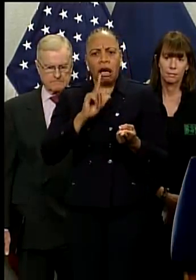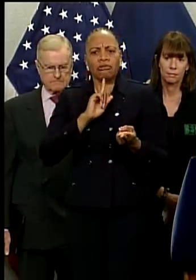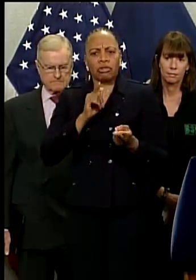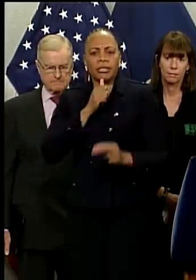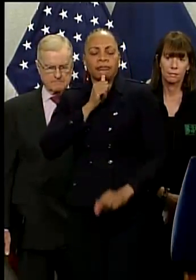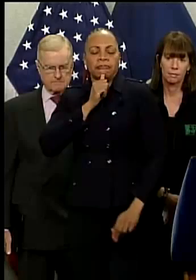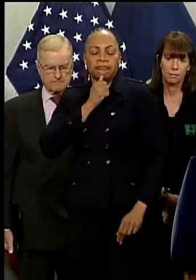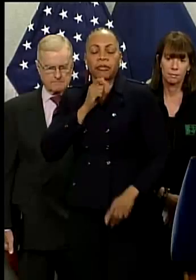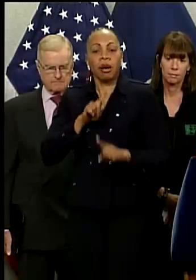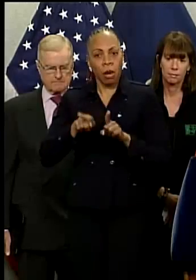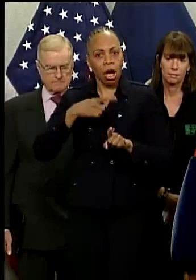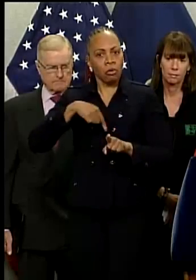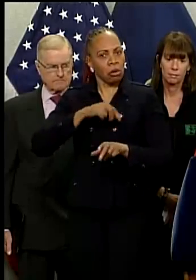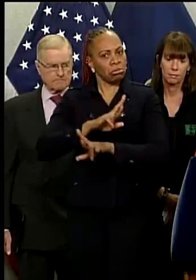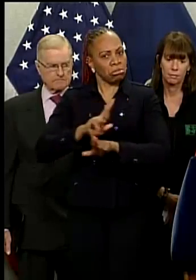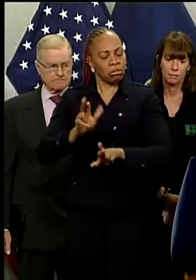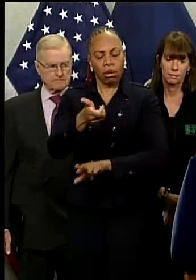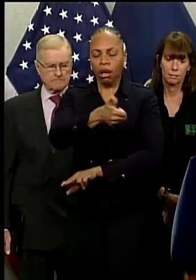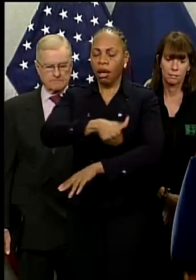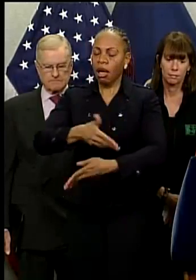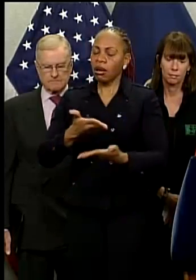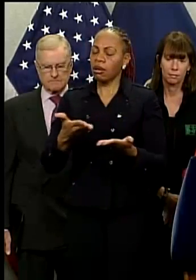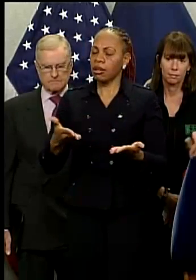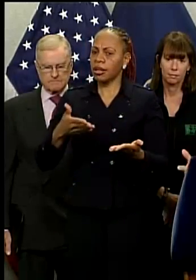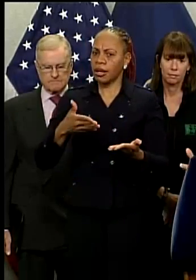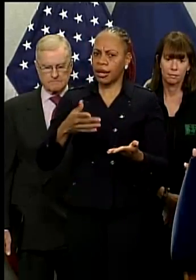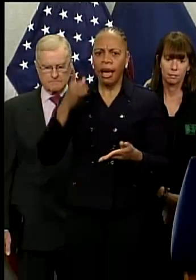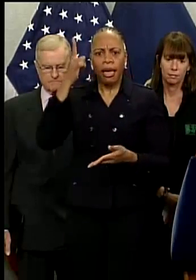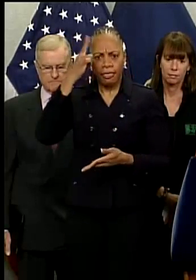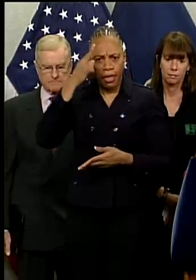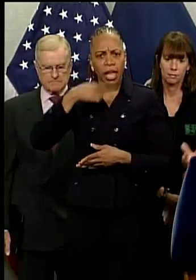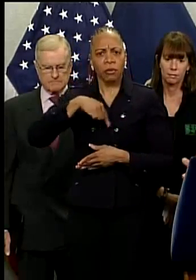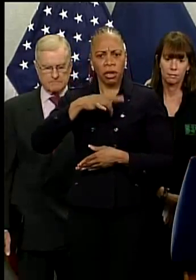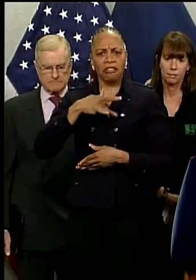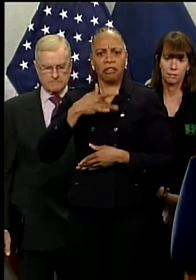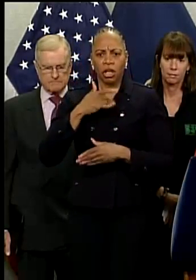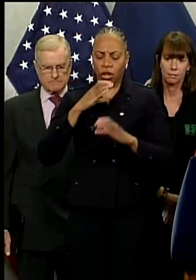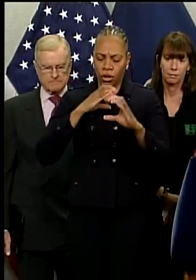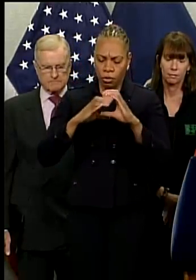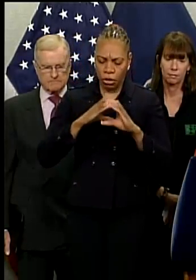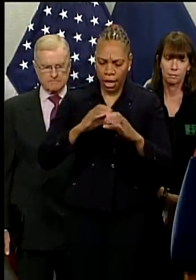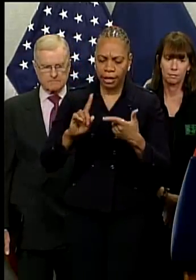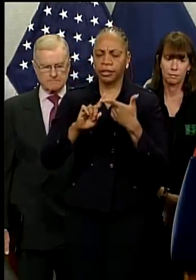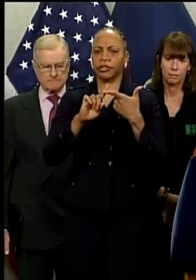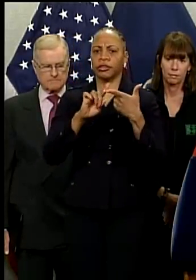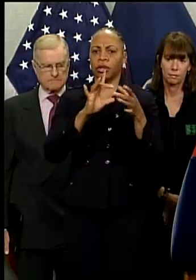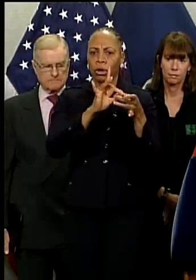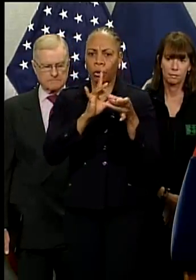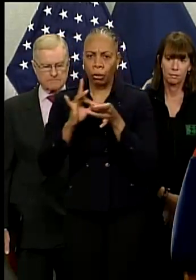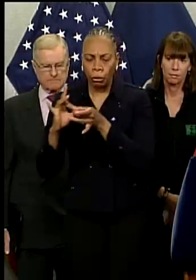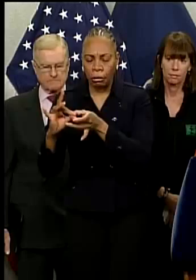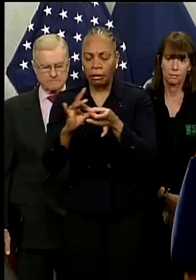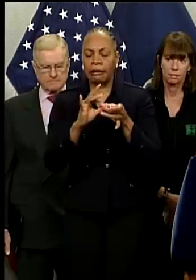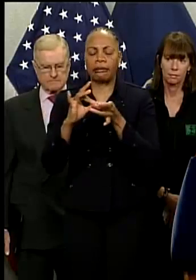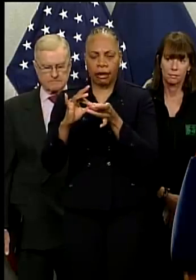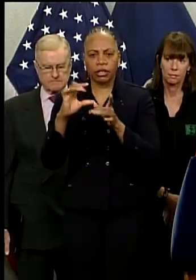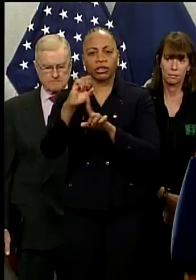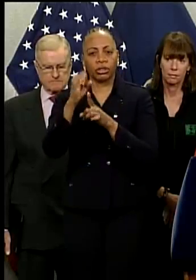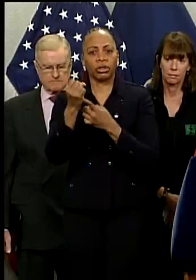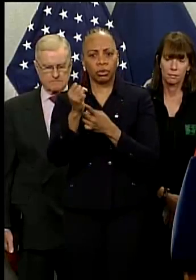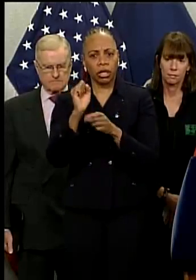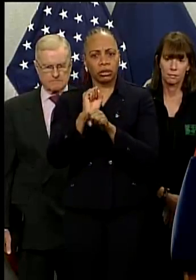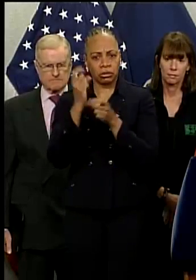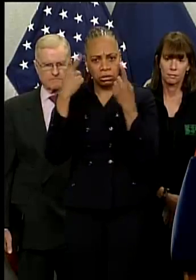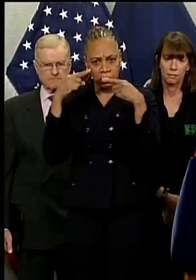we're ready for anything. And I think we showed the communications channels, the coordination channels worked exactly as the way we had